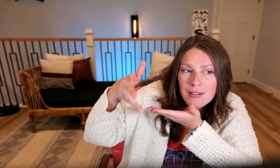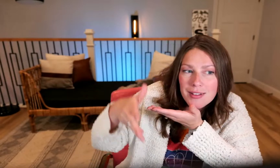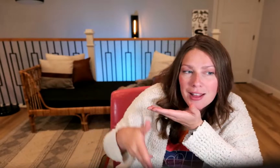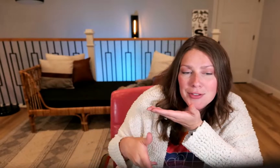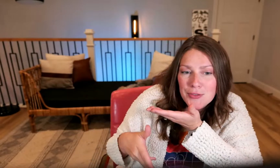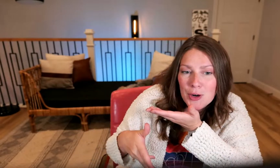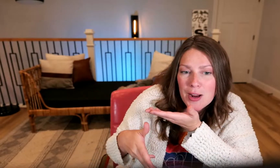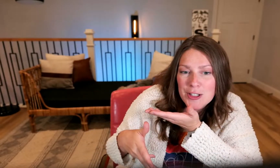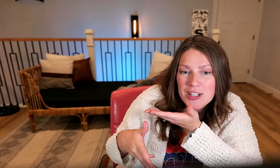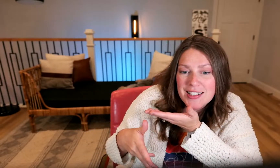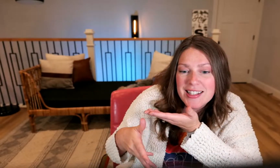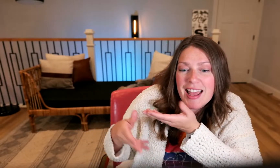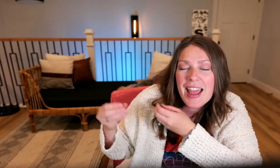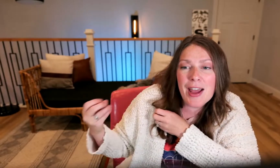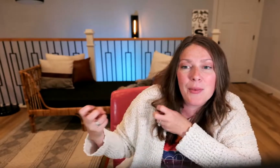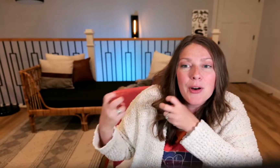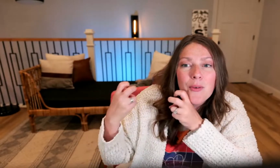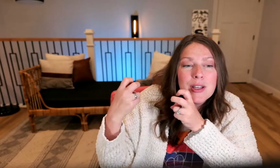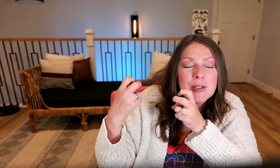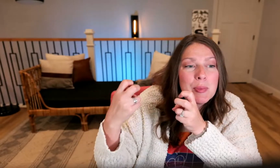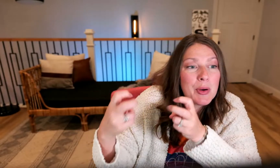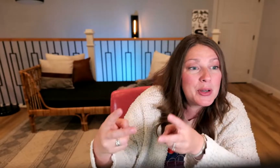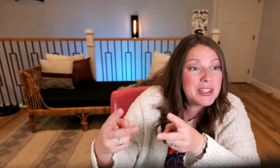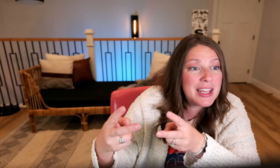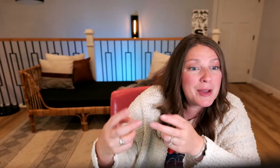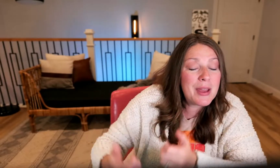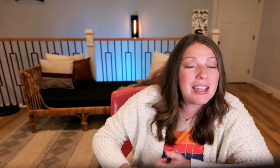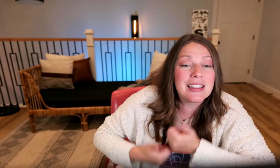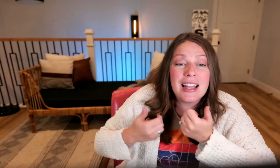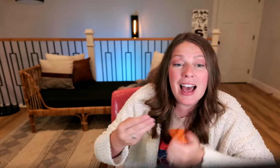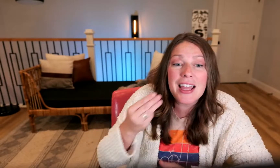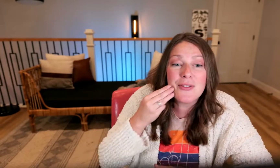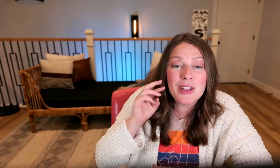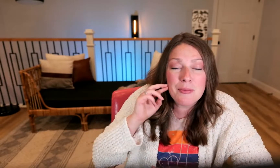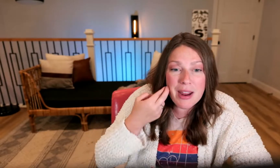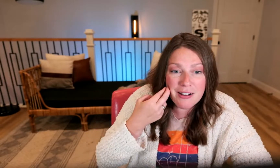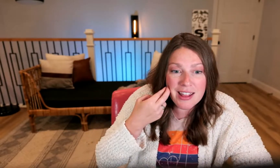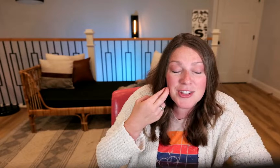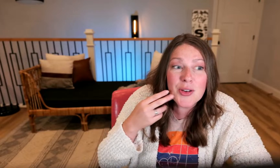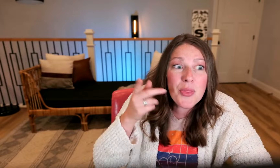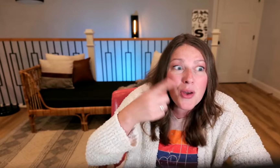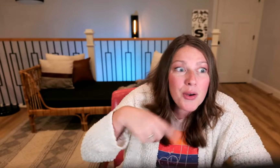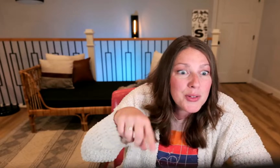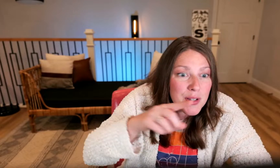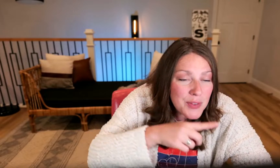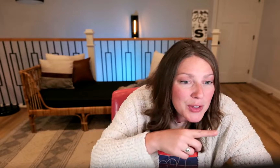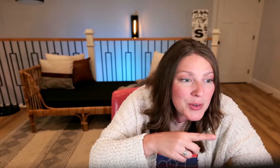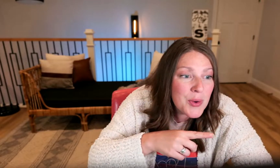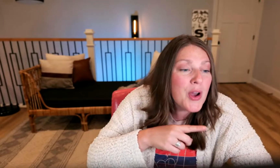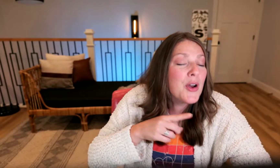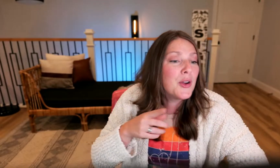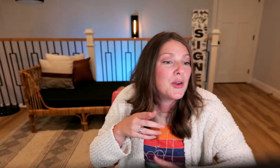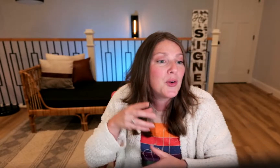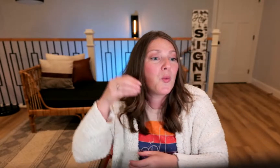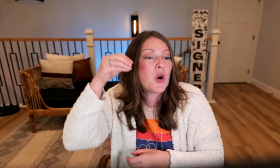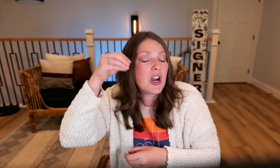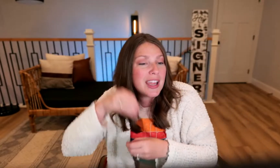of the leftover questions and we're going to put them in live with Meredith. So those of you who were in